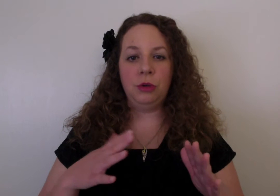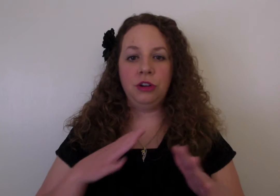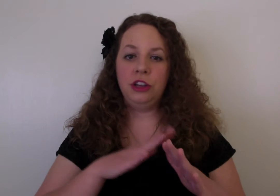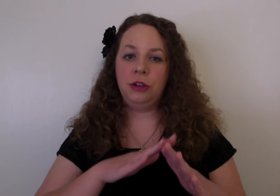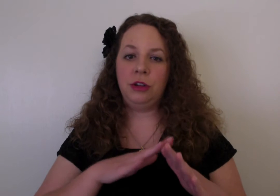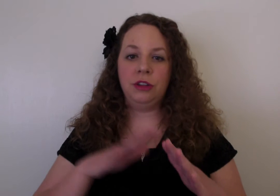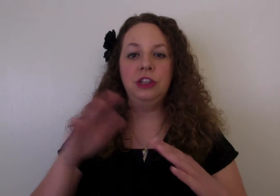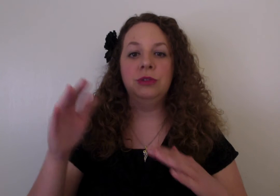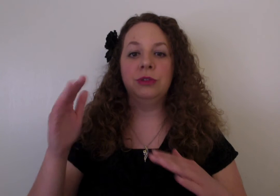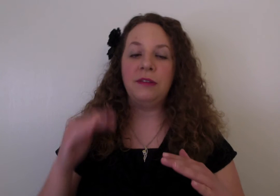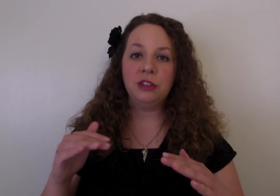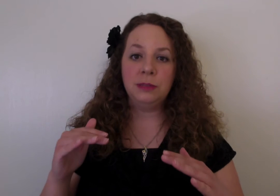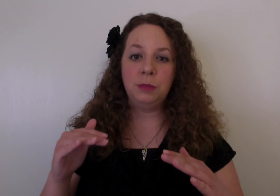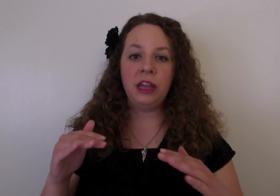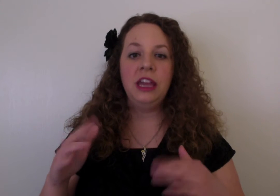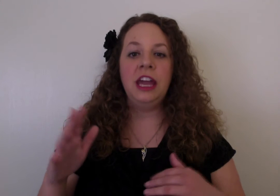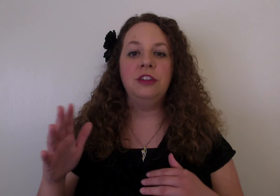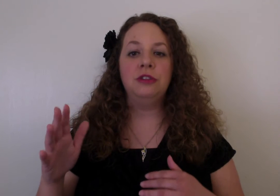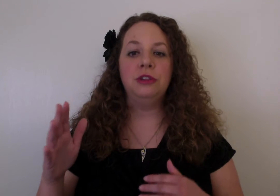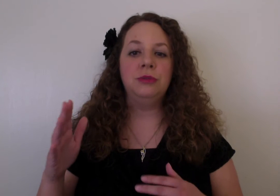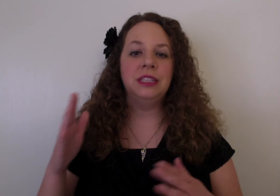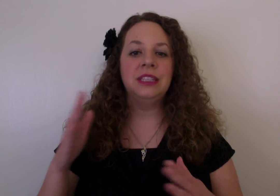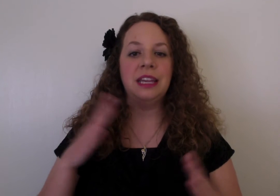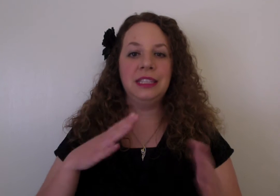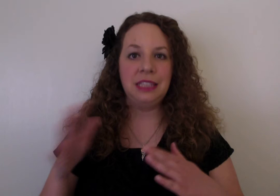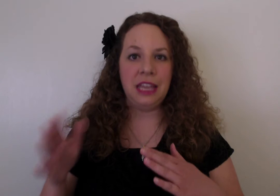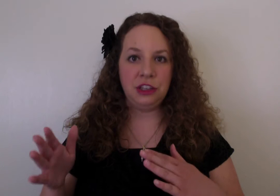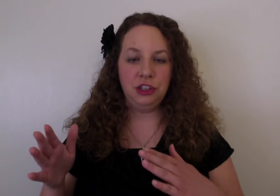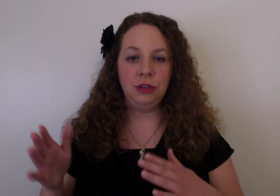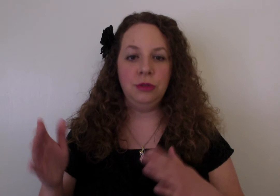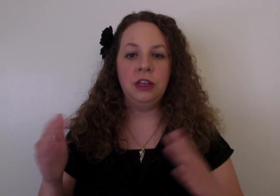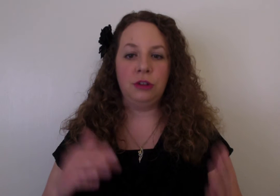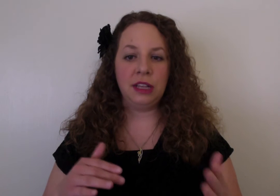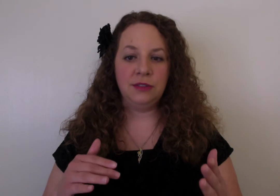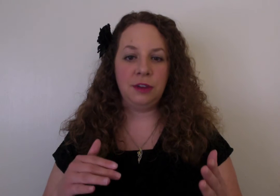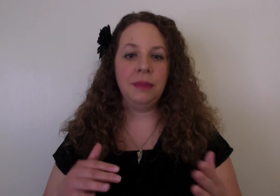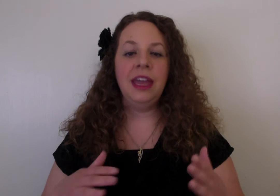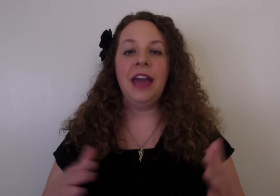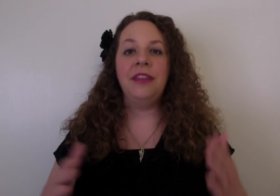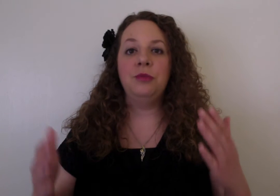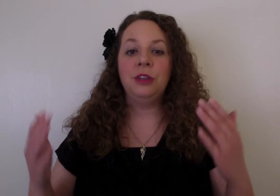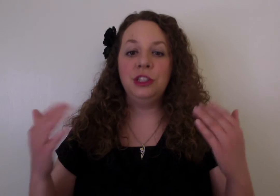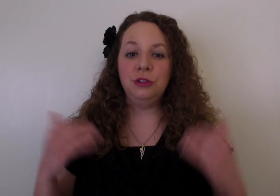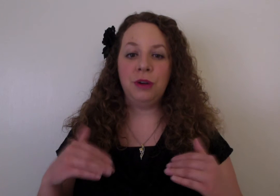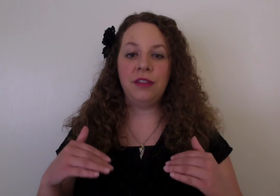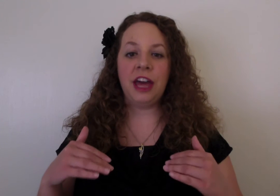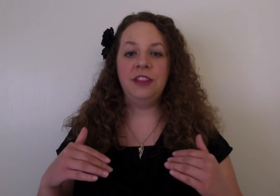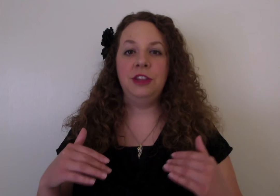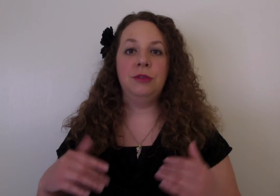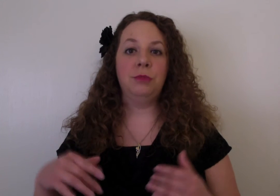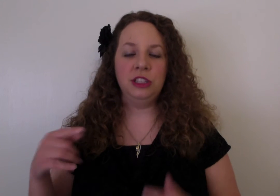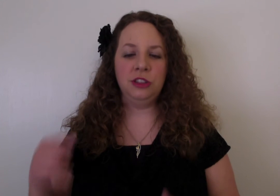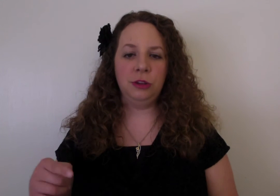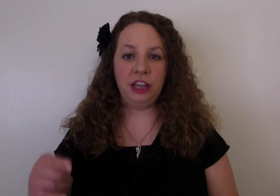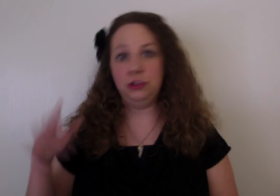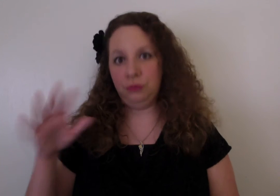you can use a reference point, and you'll use the signs next to and across from. And then once you do all that, then you can point to the location with your